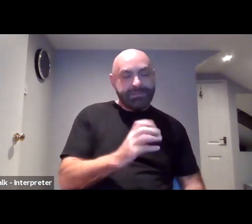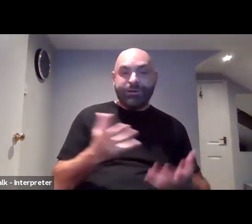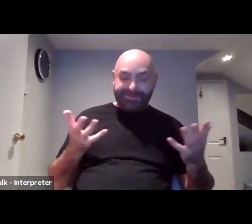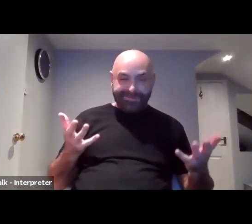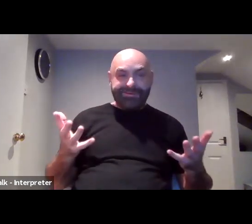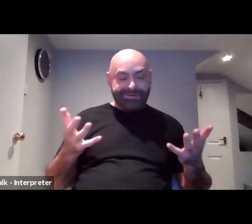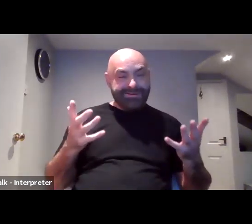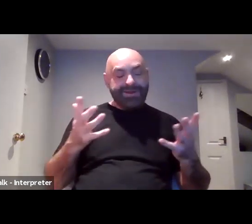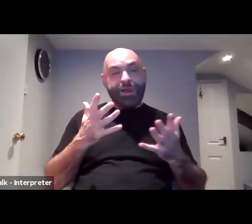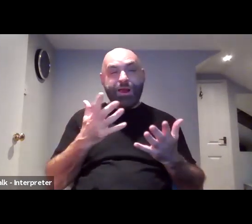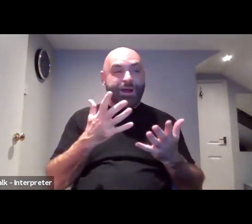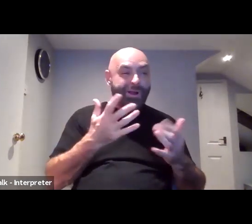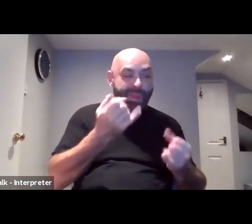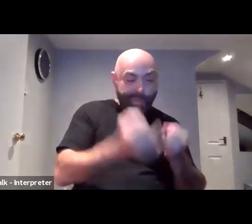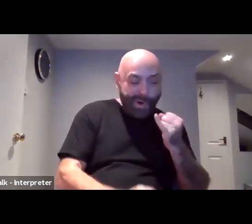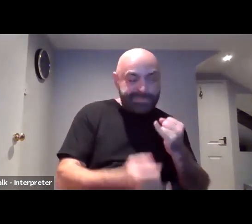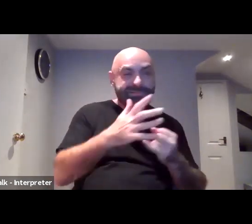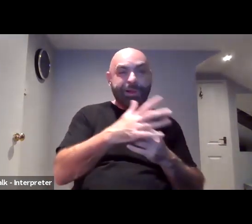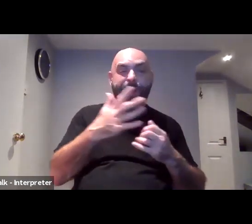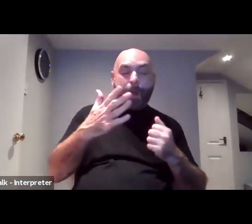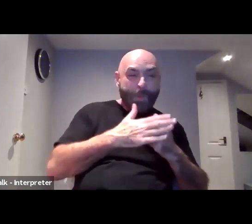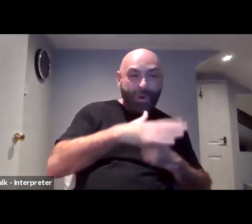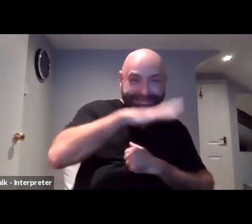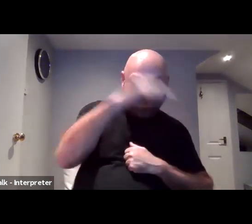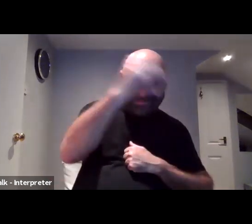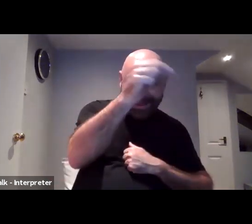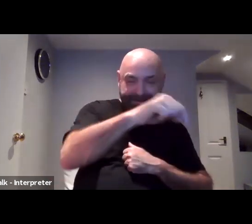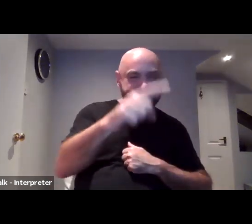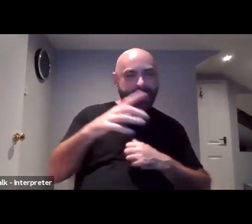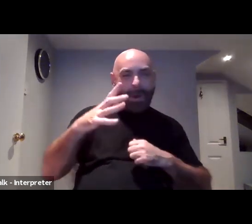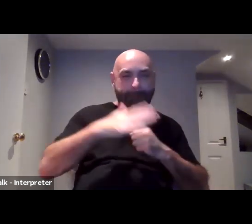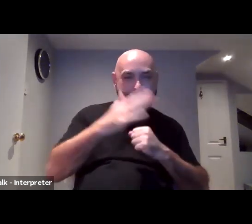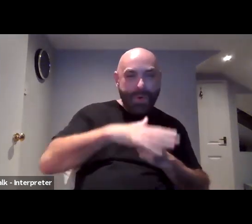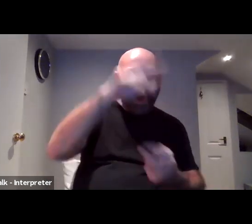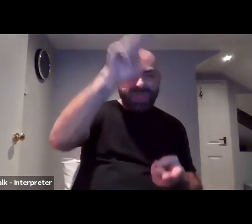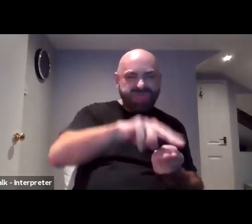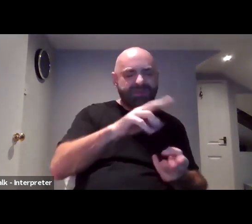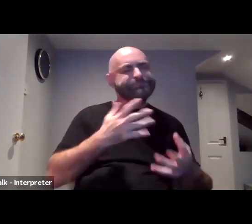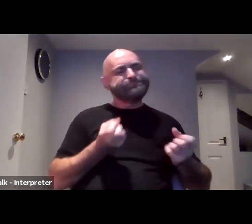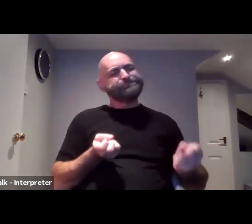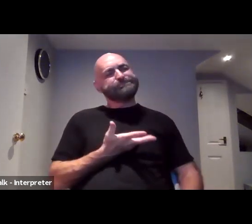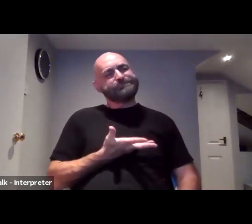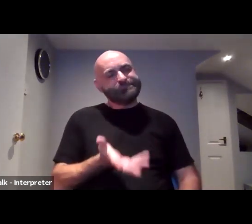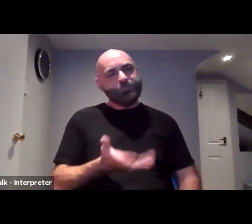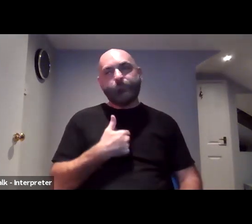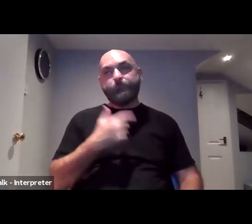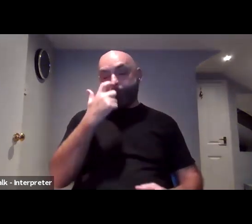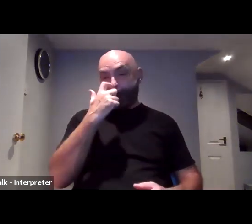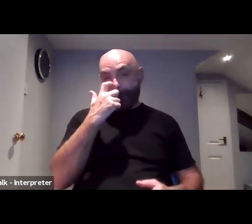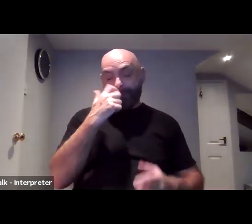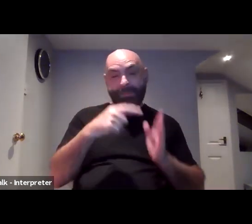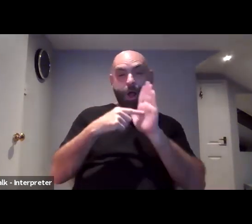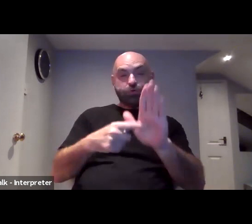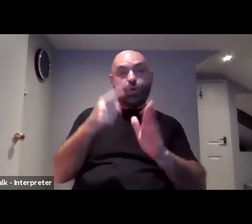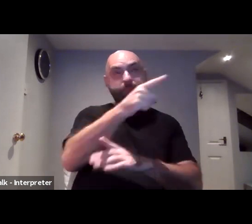The greater the deprivation, the greater the need. The greater the need, the greater the reduction in spending. I showed this graph to